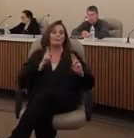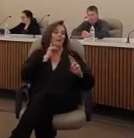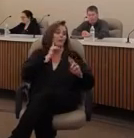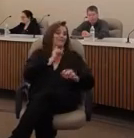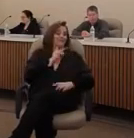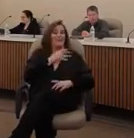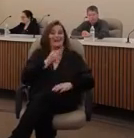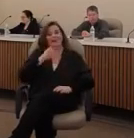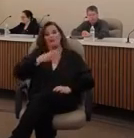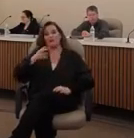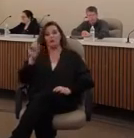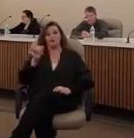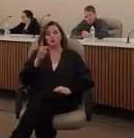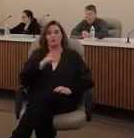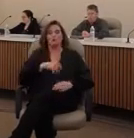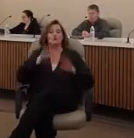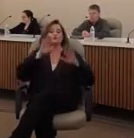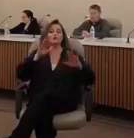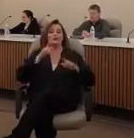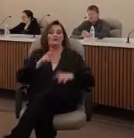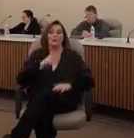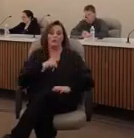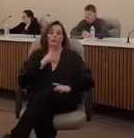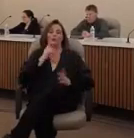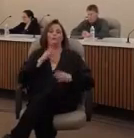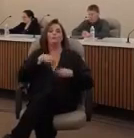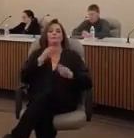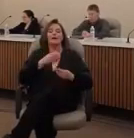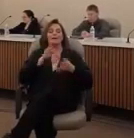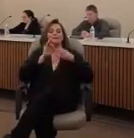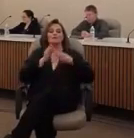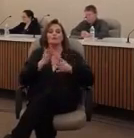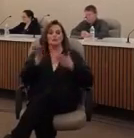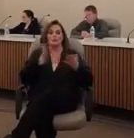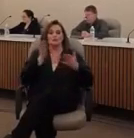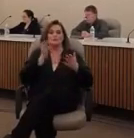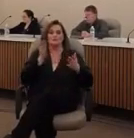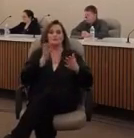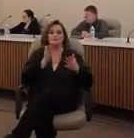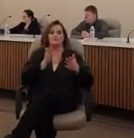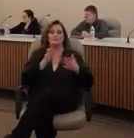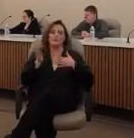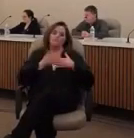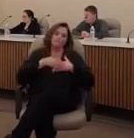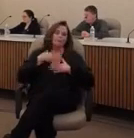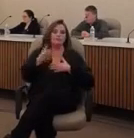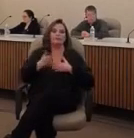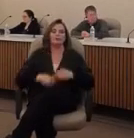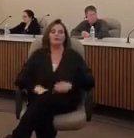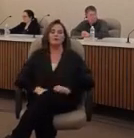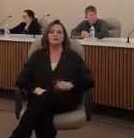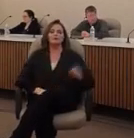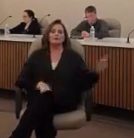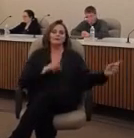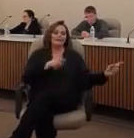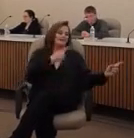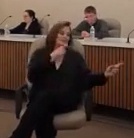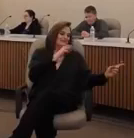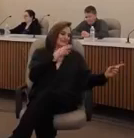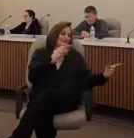hearing. So it's great that we'll be able to provide interpreting services at our board meetings. Yes, thanks for being here,